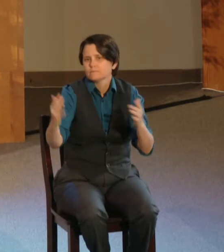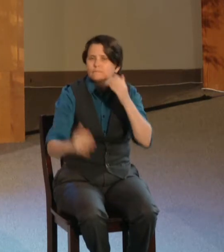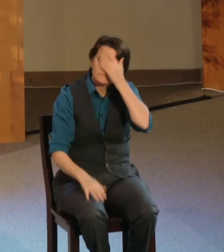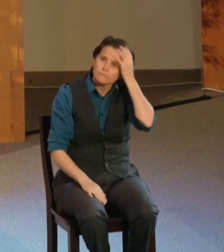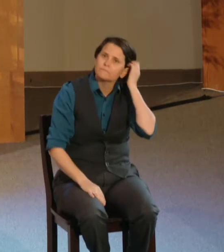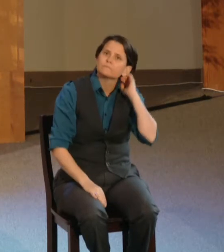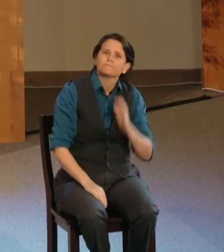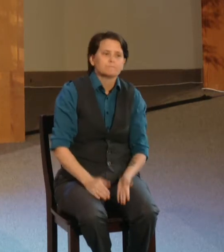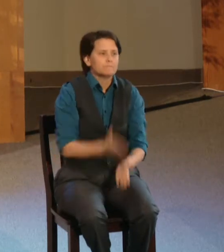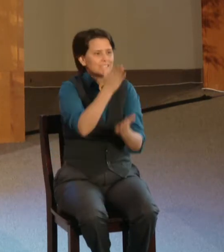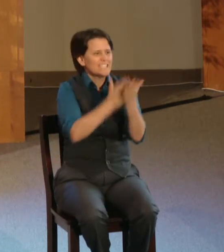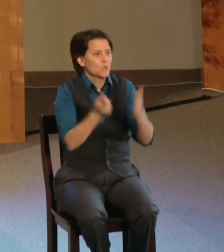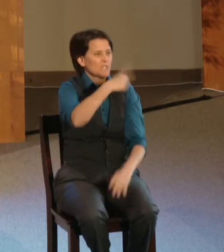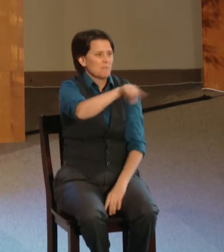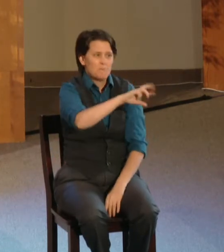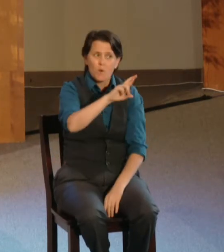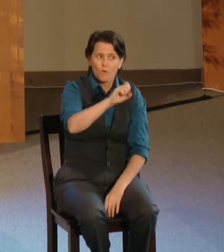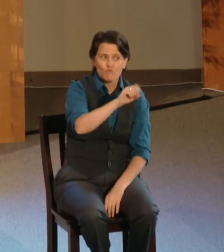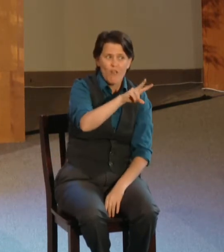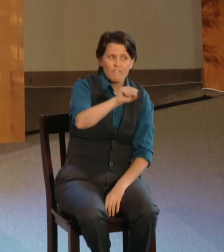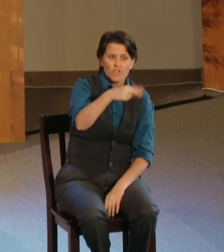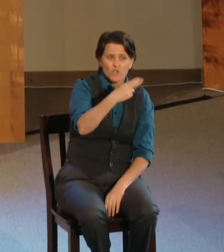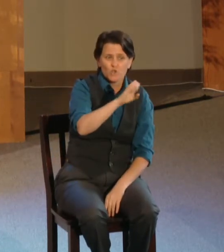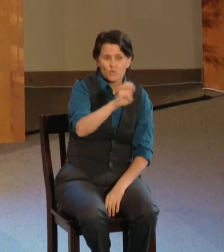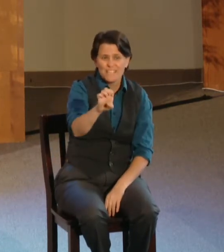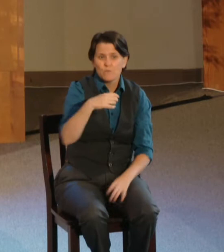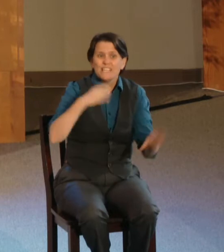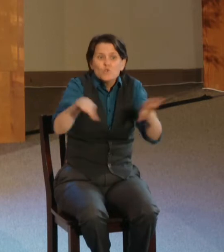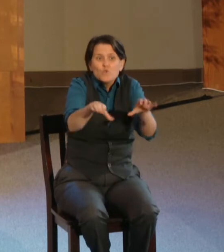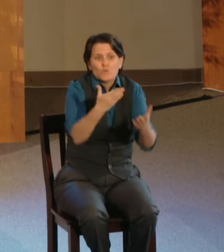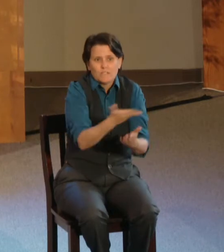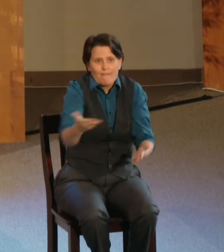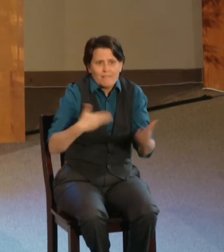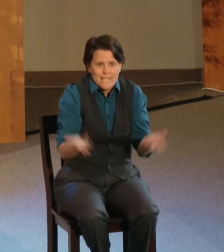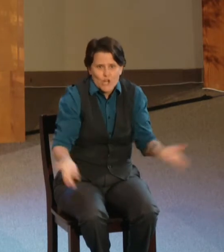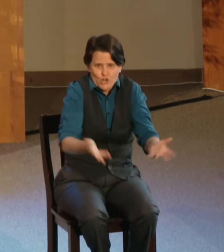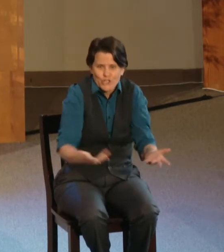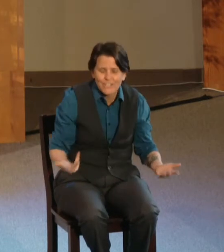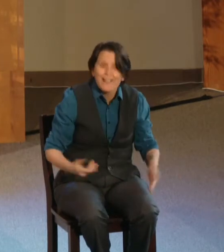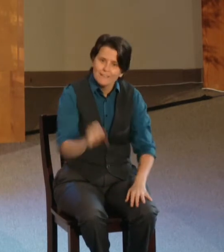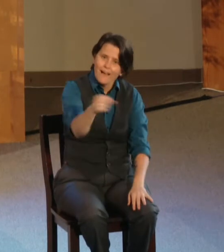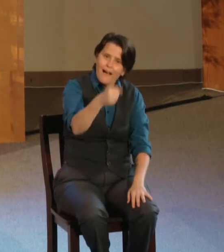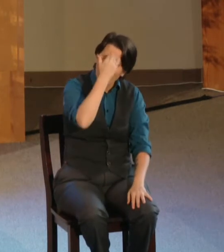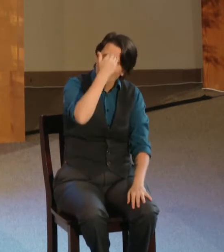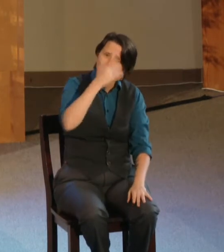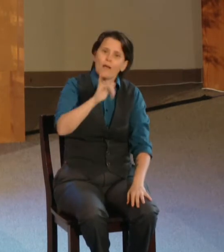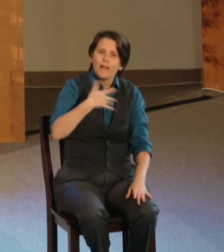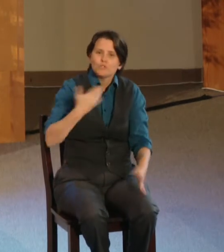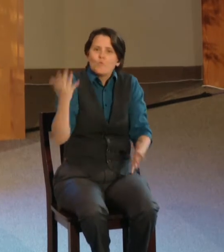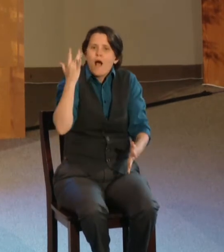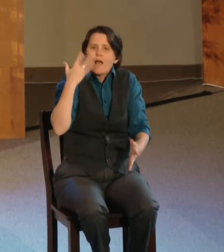Now, I know some of you are thinking, but Rev Sheree, we do stuff here. I know you do. And that's really cool, and that's what's attracted me to